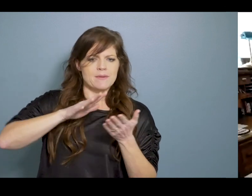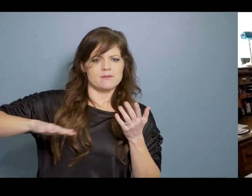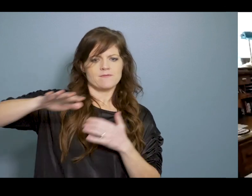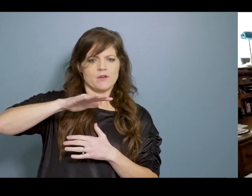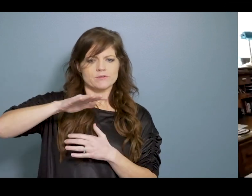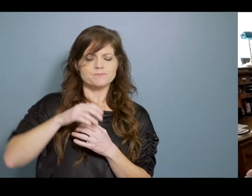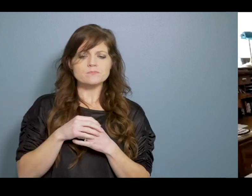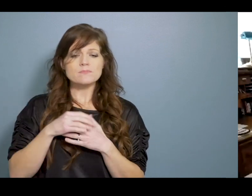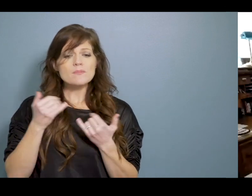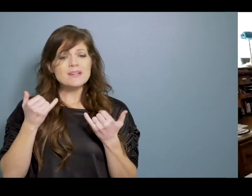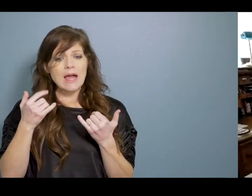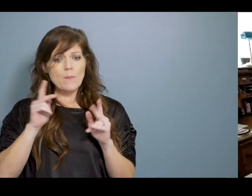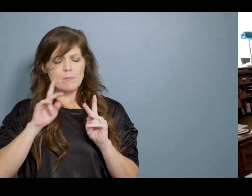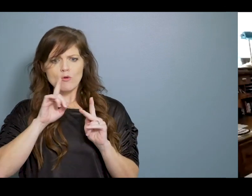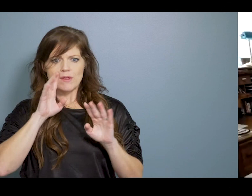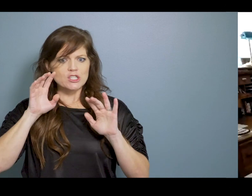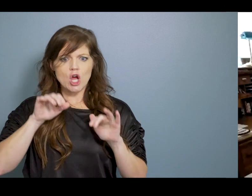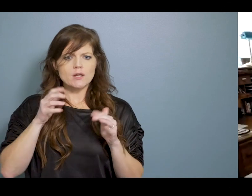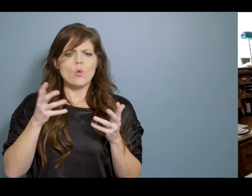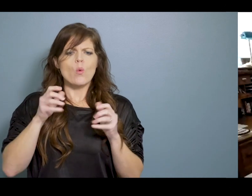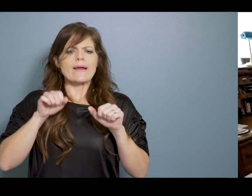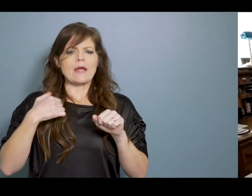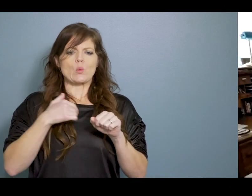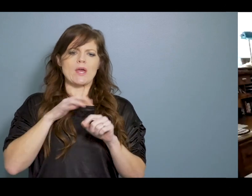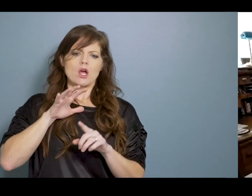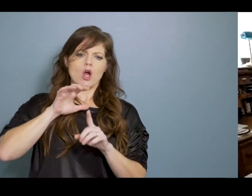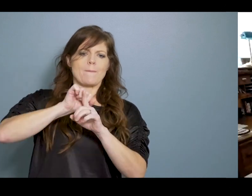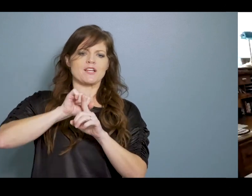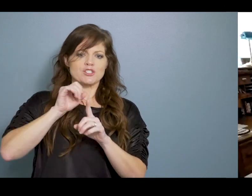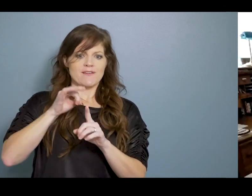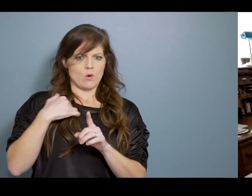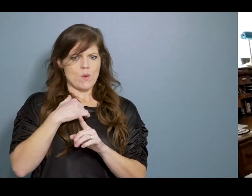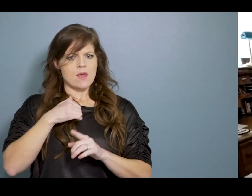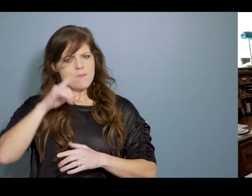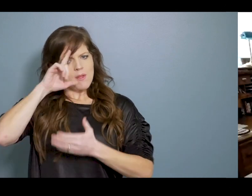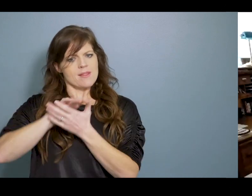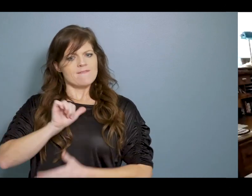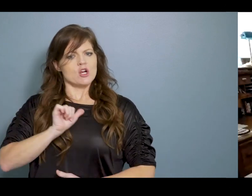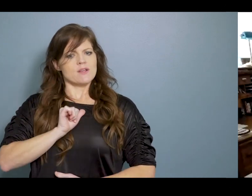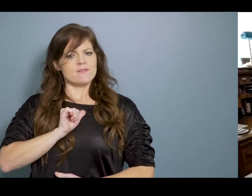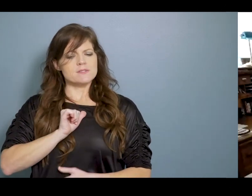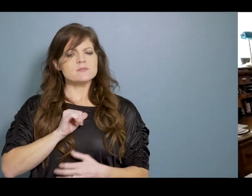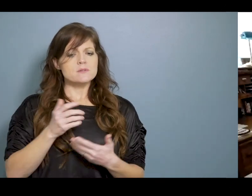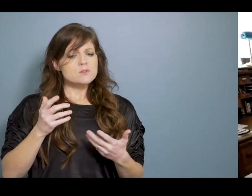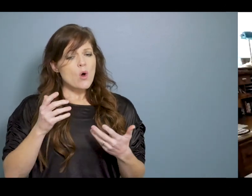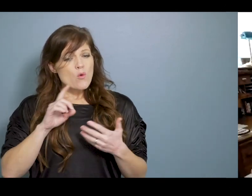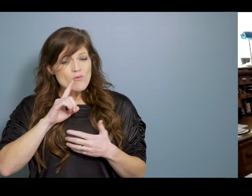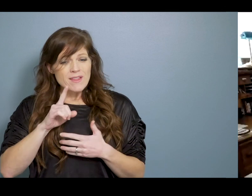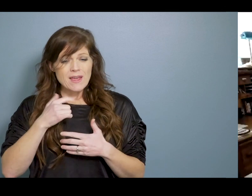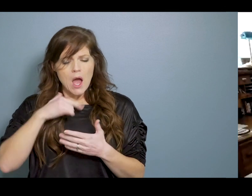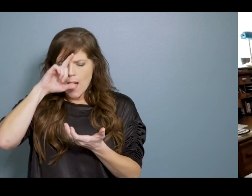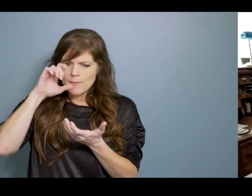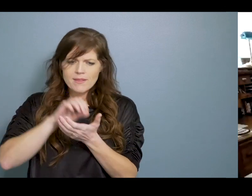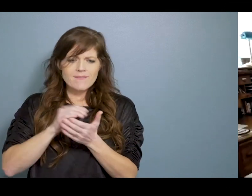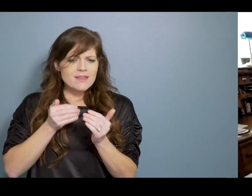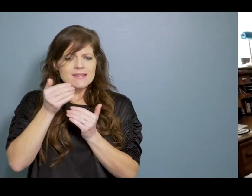shock and awe as to what you can do when you believe in yourself. I think the biggest thing I believe in this next several